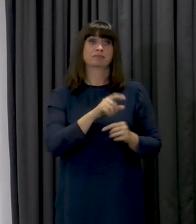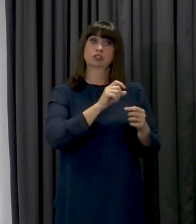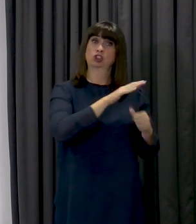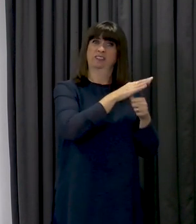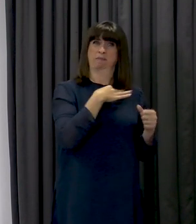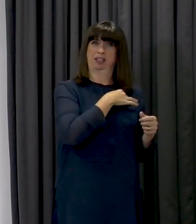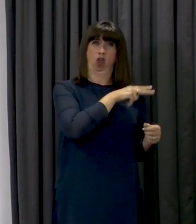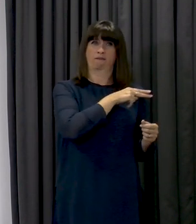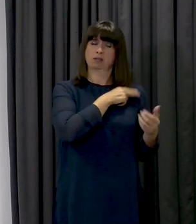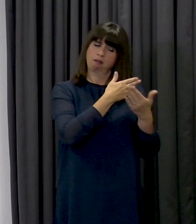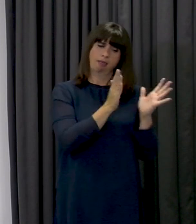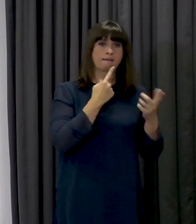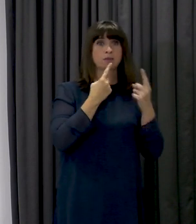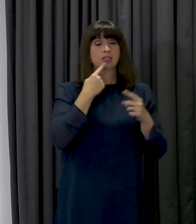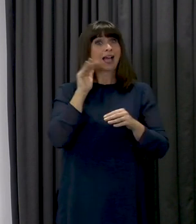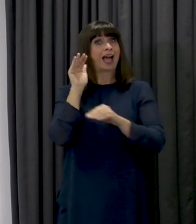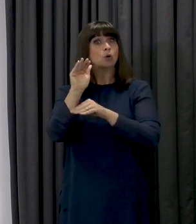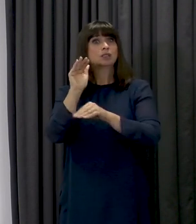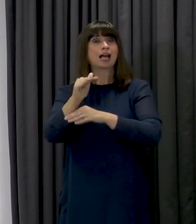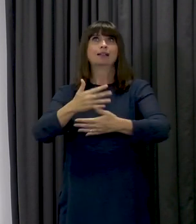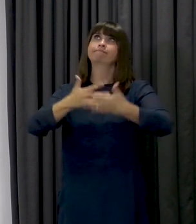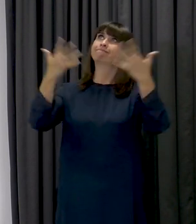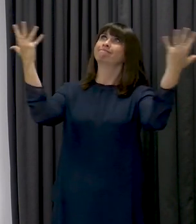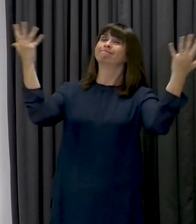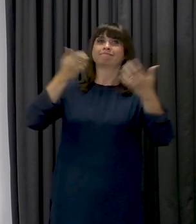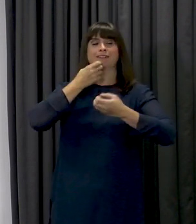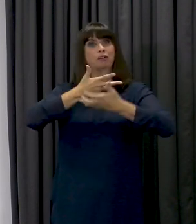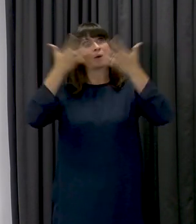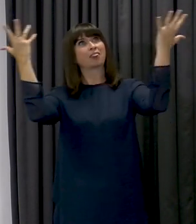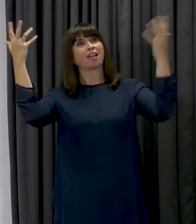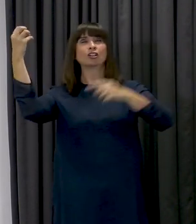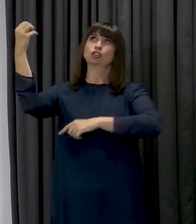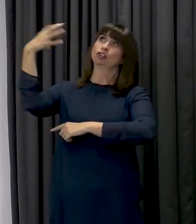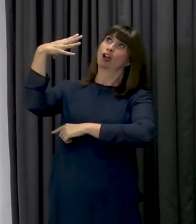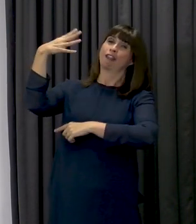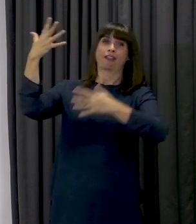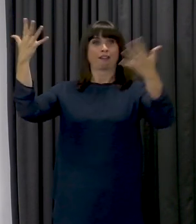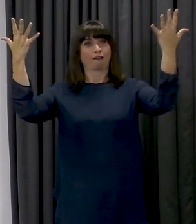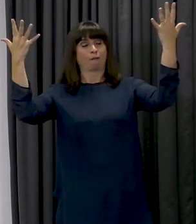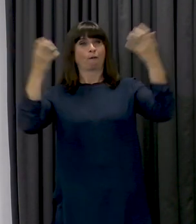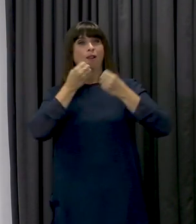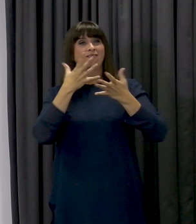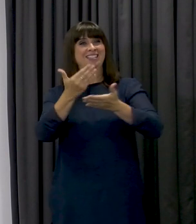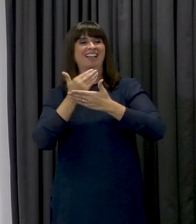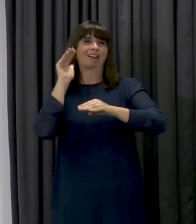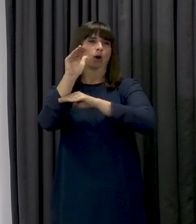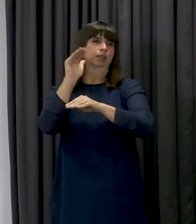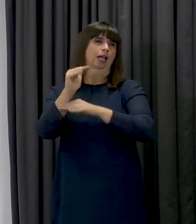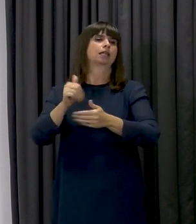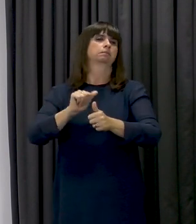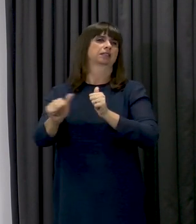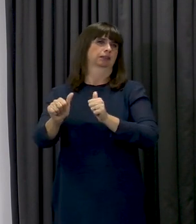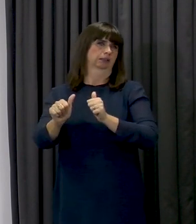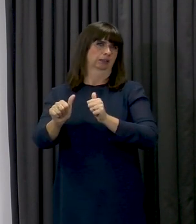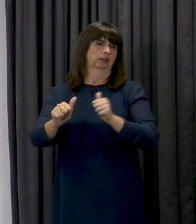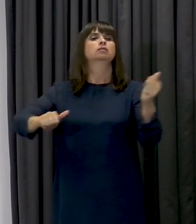clear all along, that we should take advantage of the outdoors during this time of the year when it is so much safer to be out of